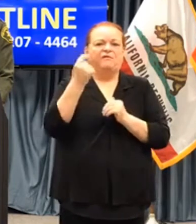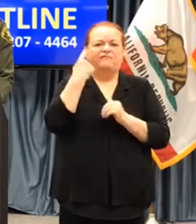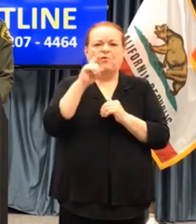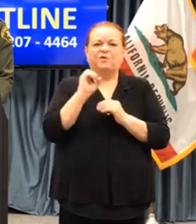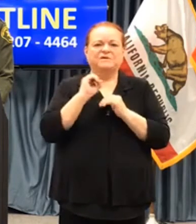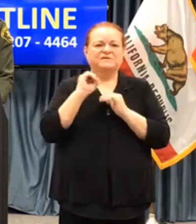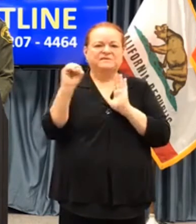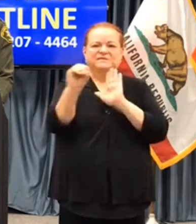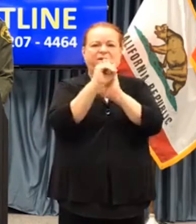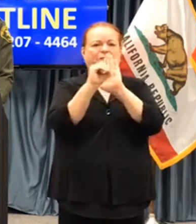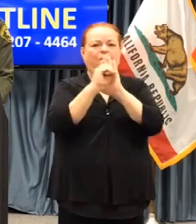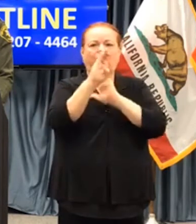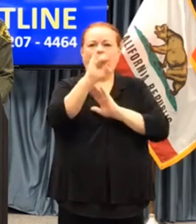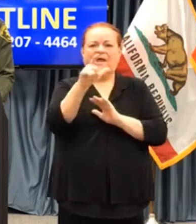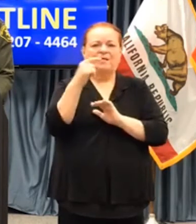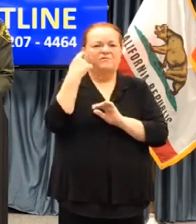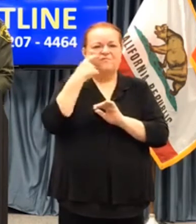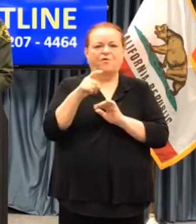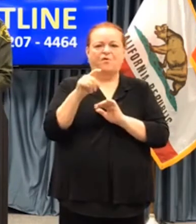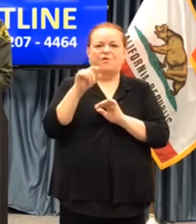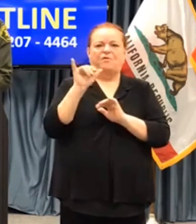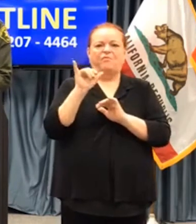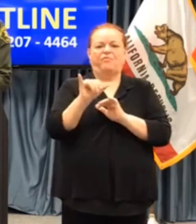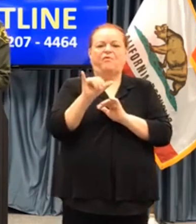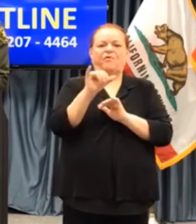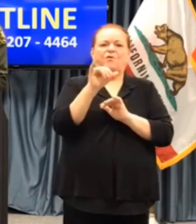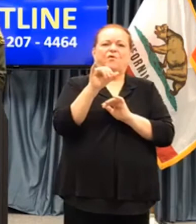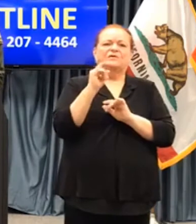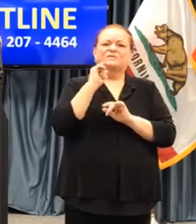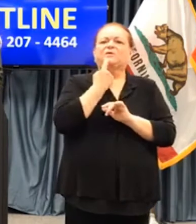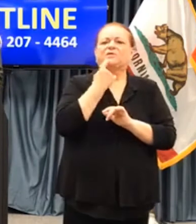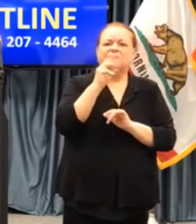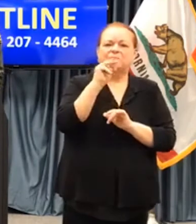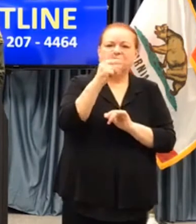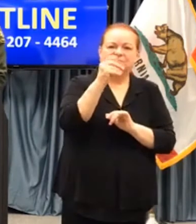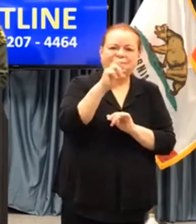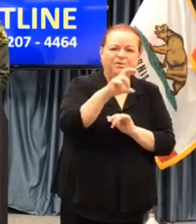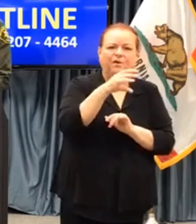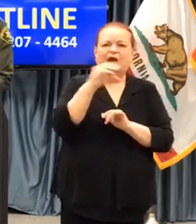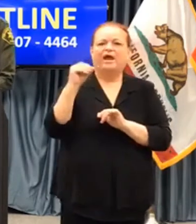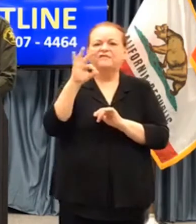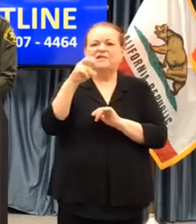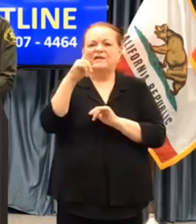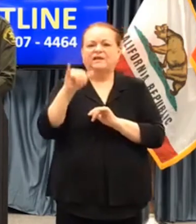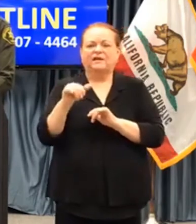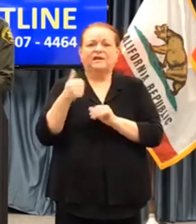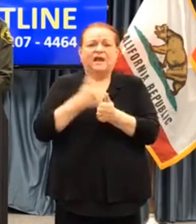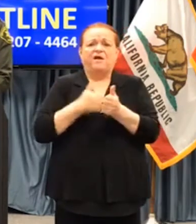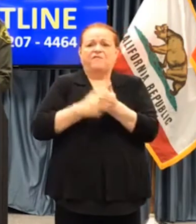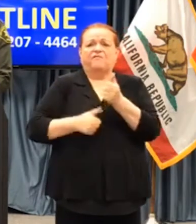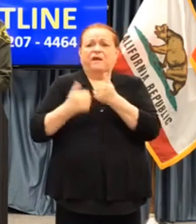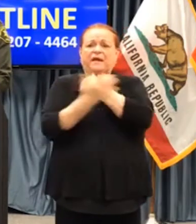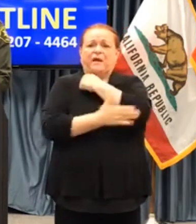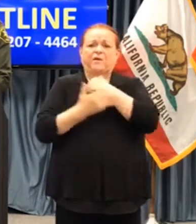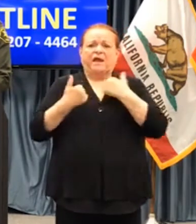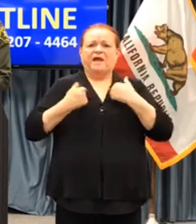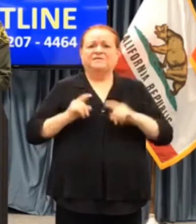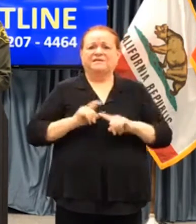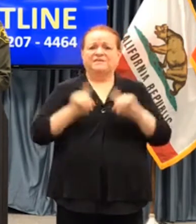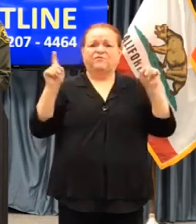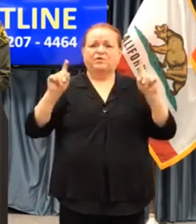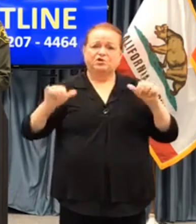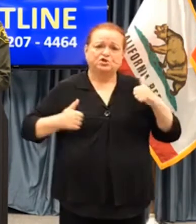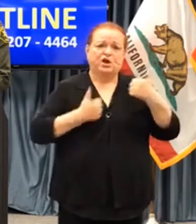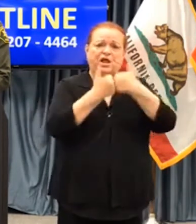all felonies. Every county is different, and every county has different challenges and constraints.